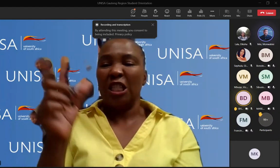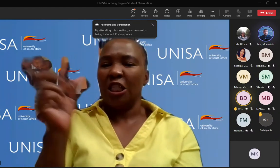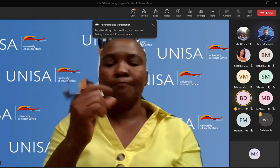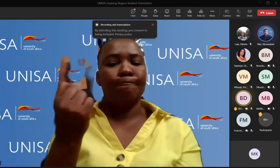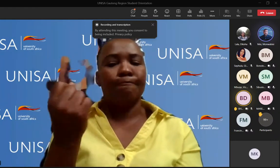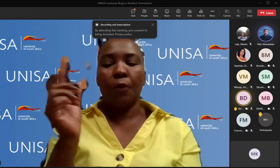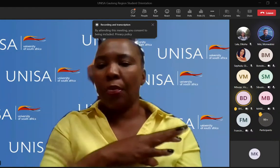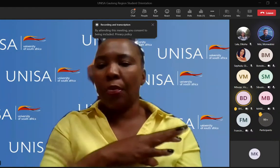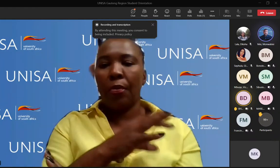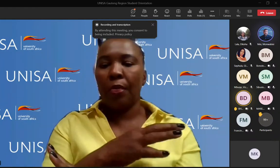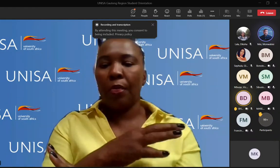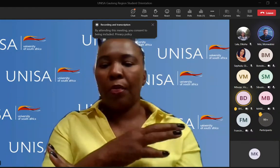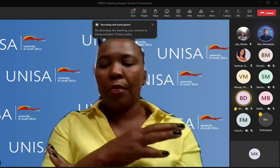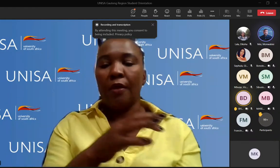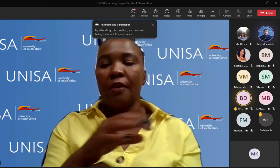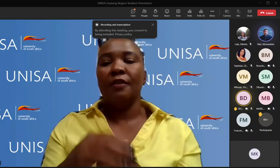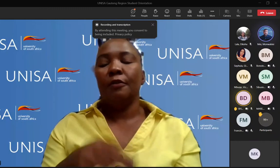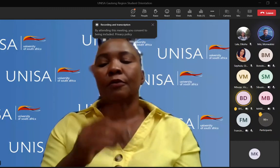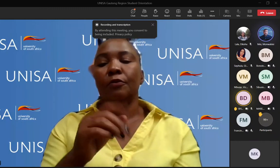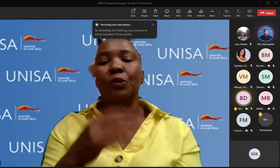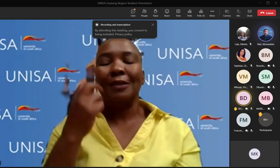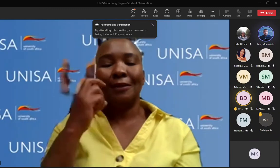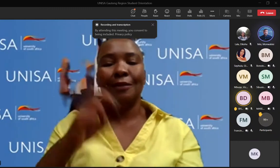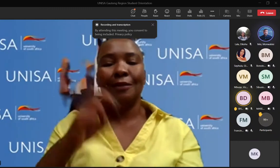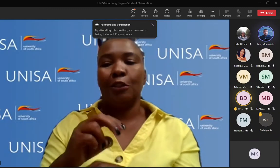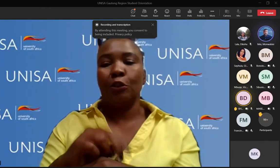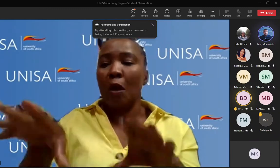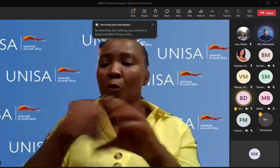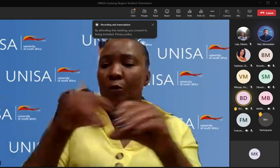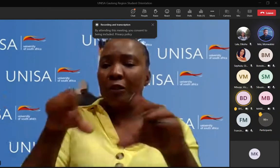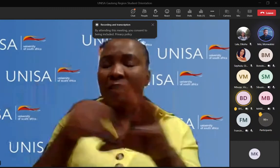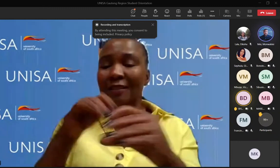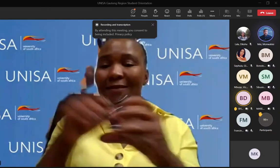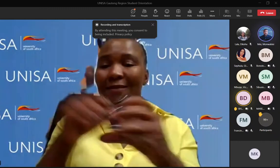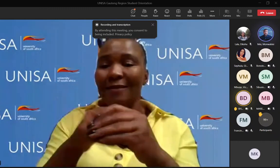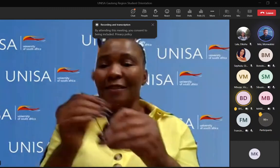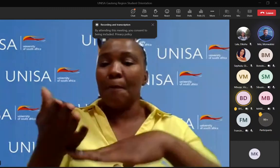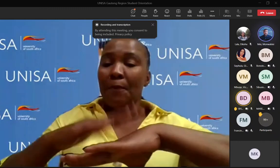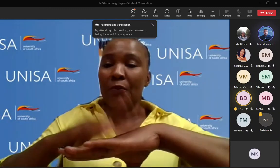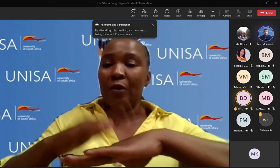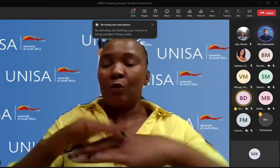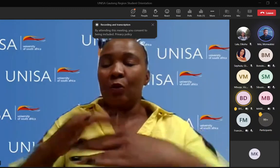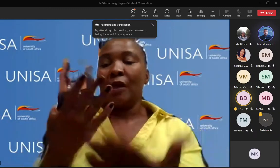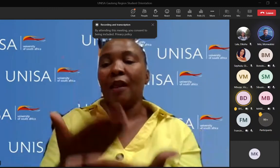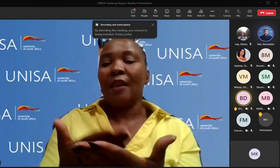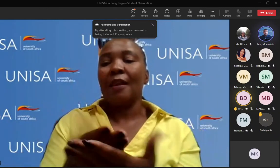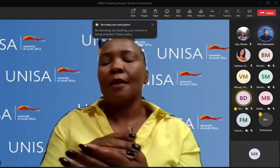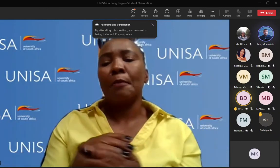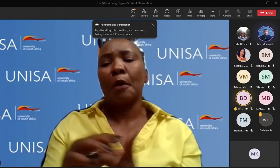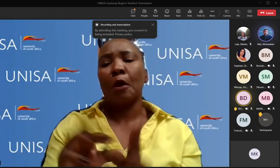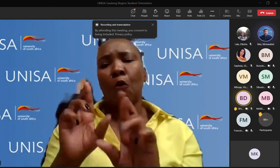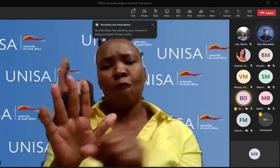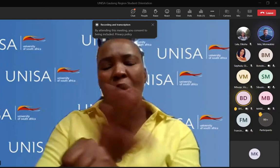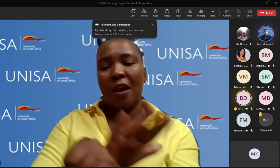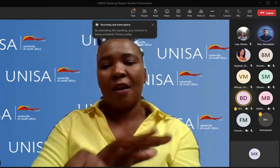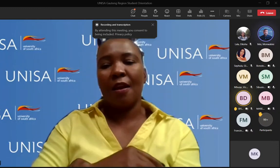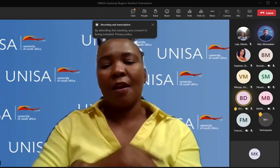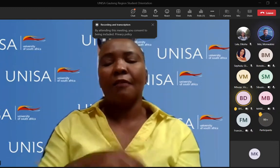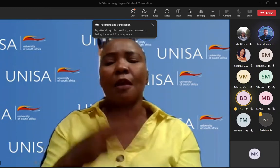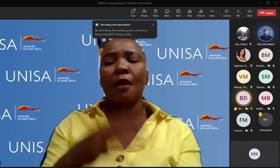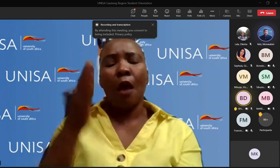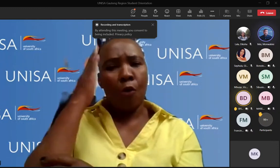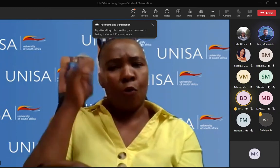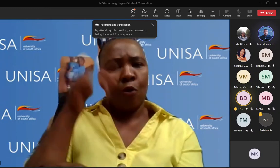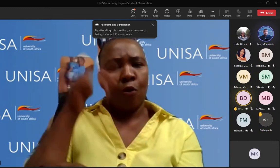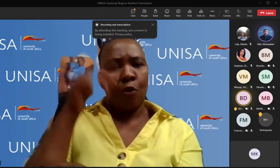we can but obviously we need to accommodate as much as we can you know but hopefully in fact I know this uh for a